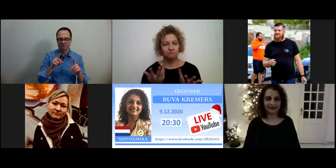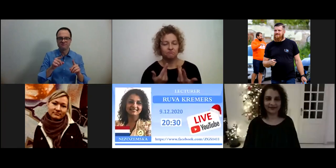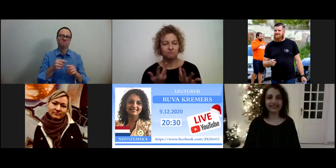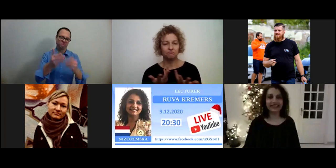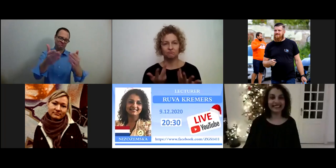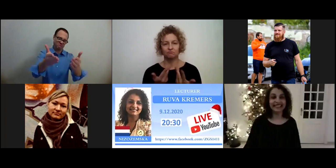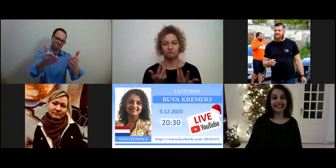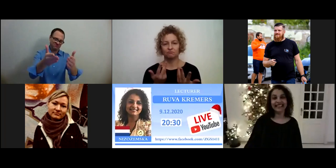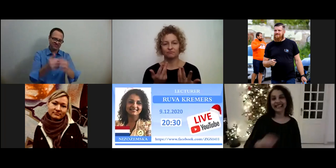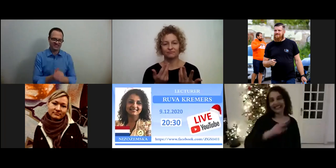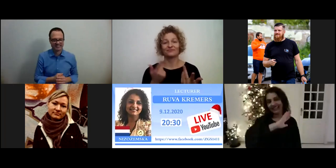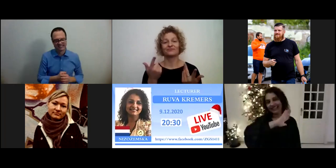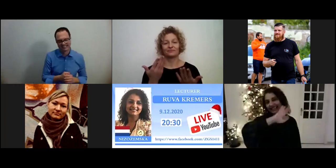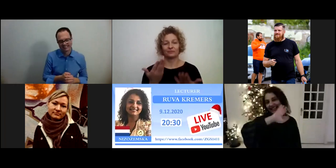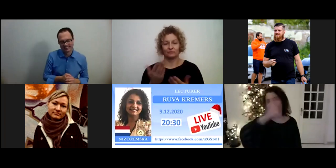Ruva?